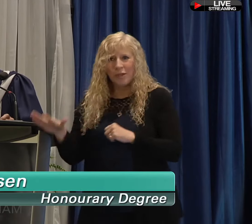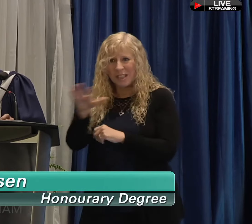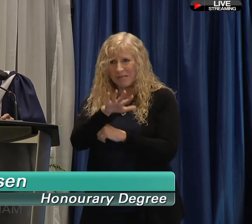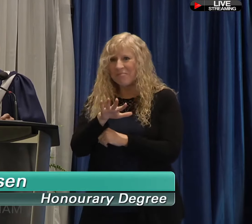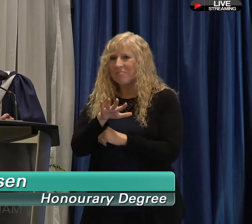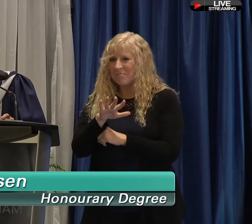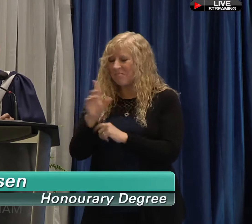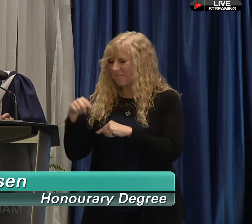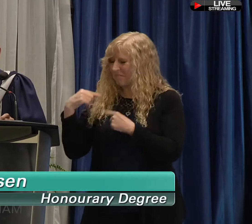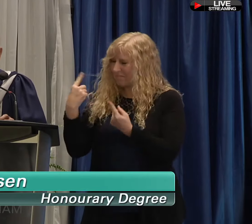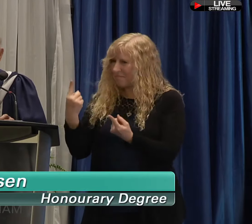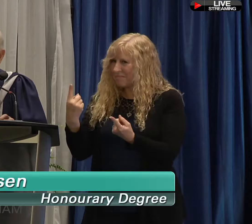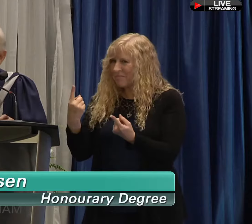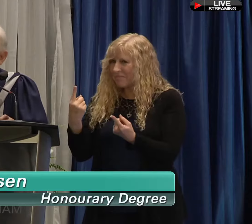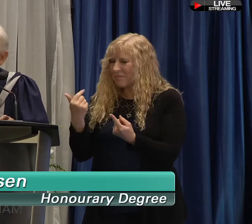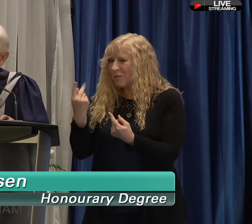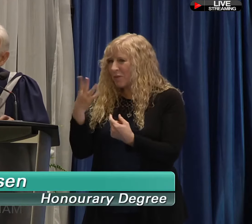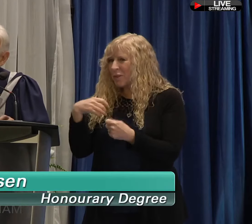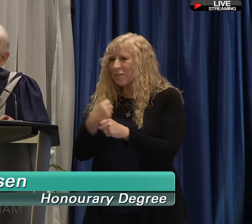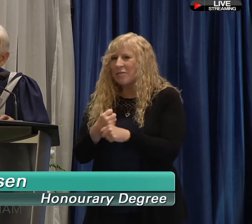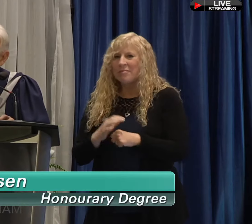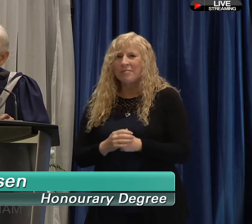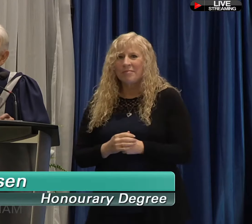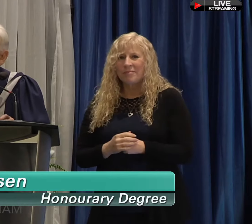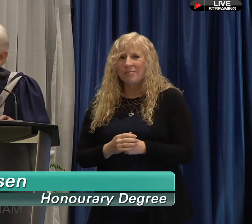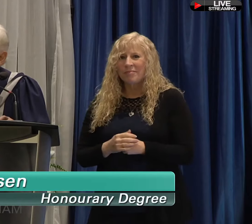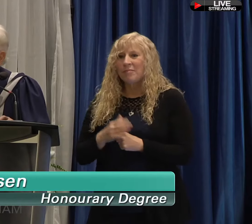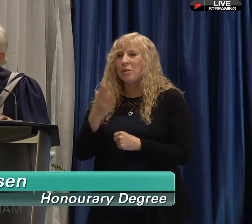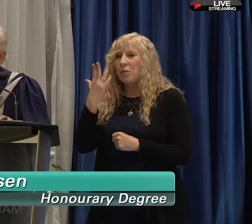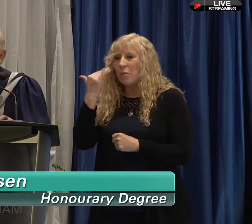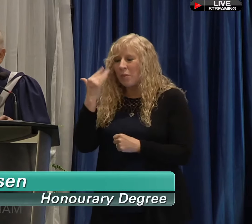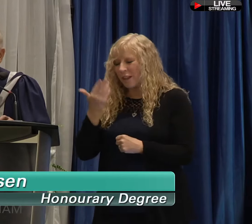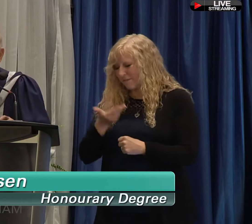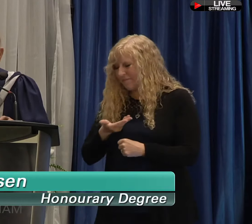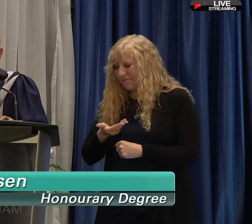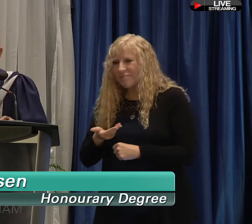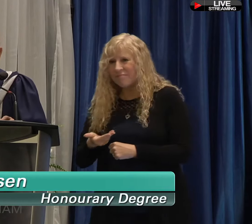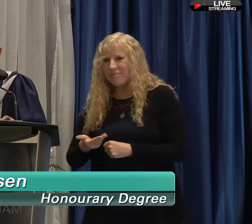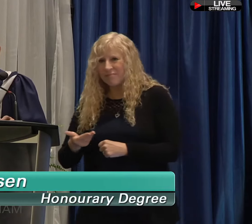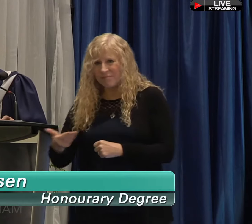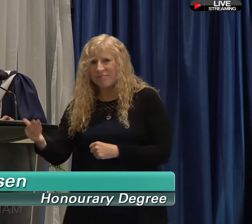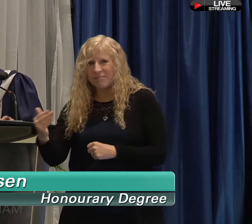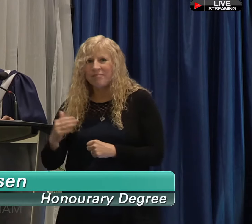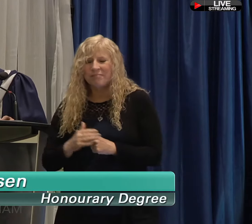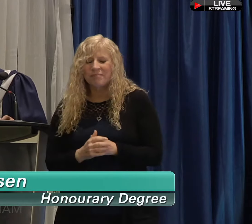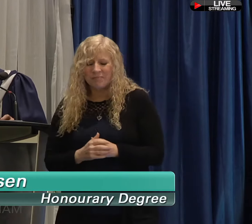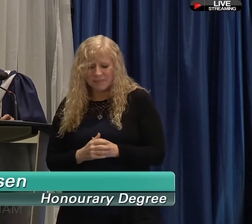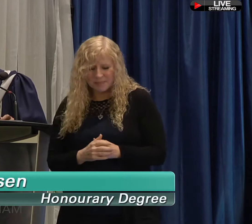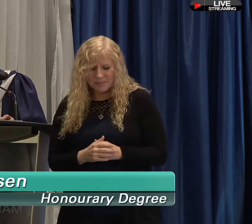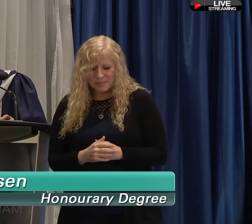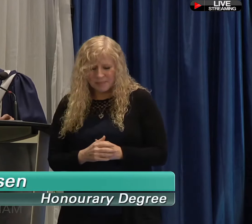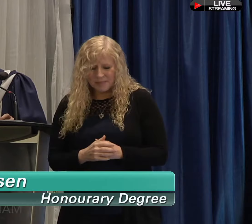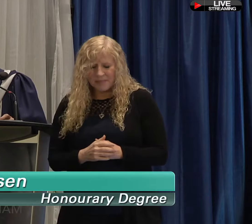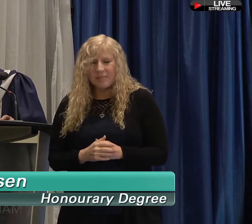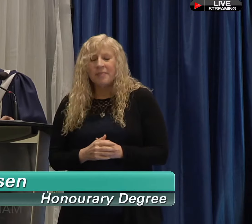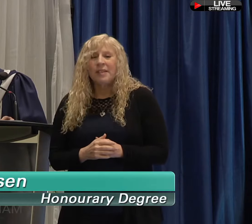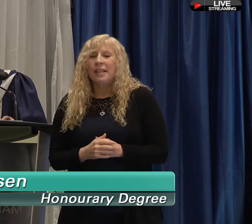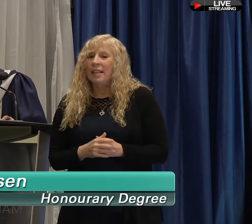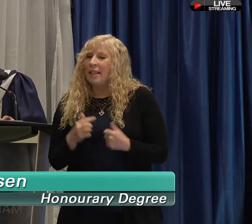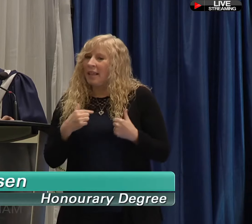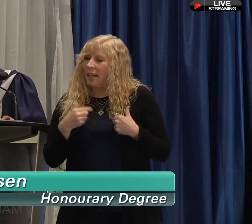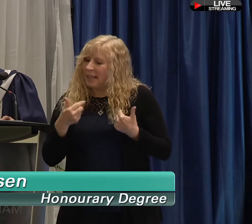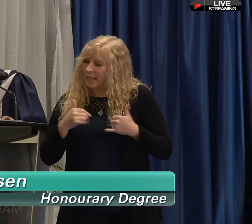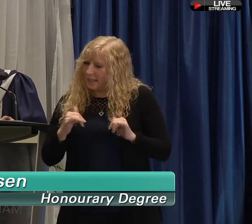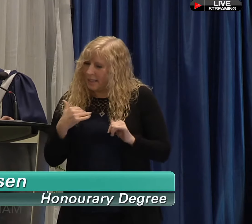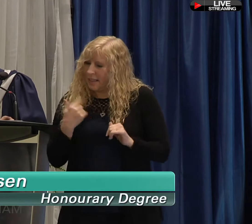years, thanks to the kind invitation of Dr. Carolyn Kay. In fact, I still have a